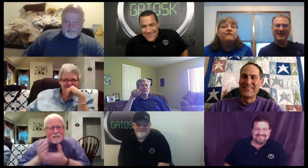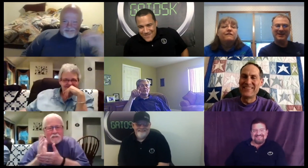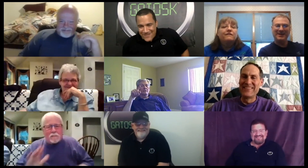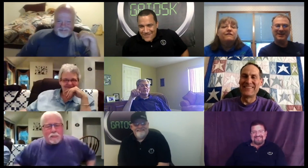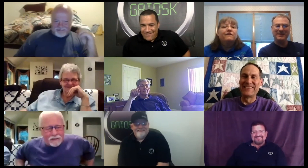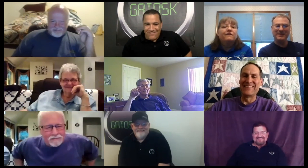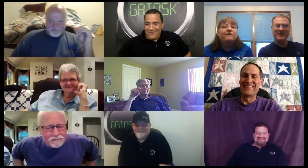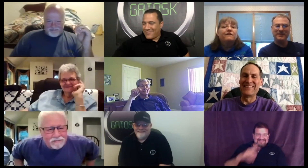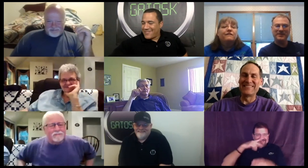Oh.